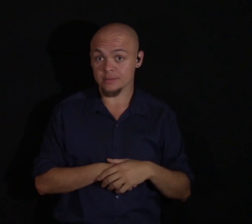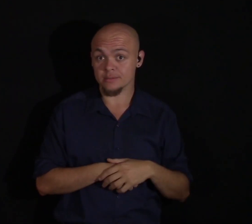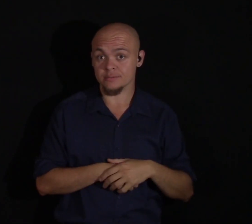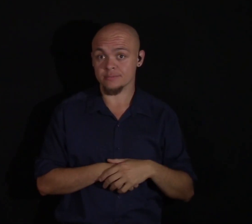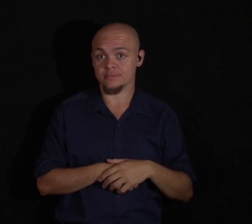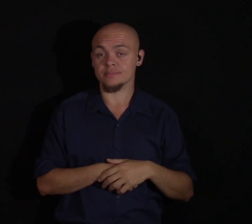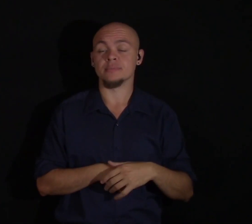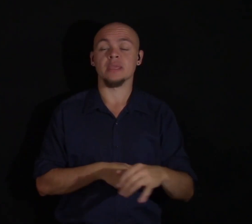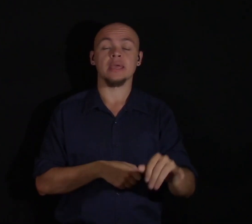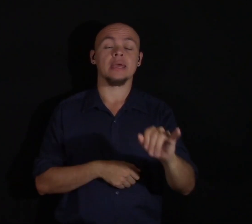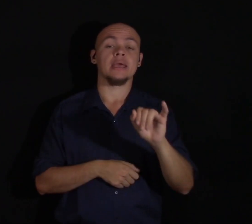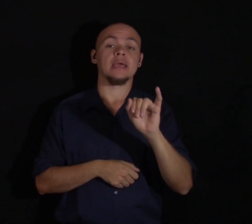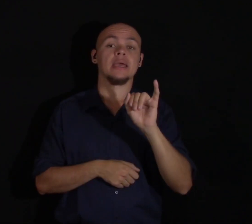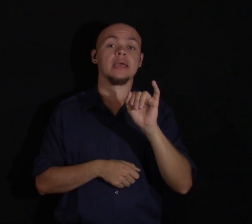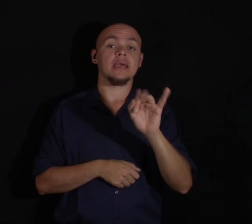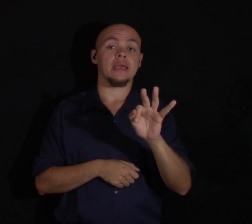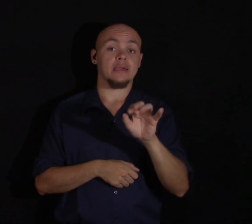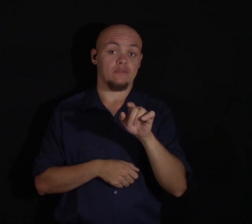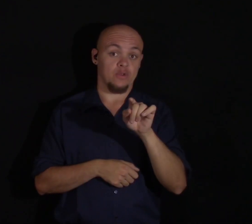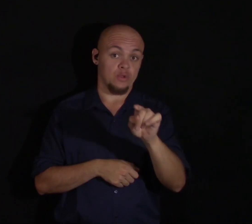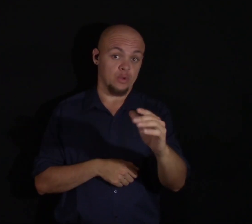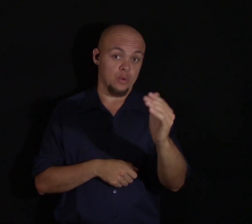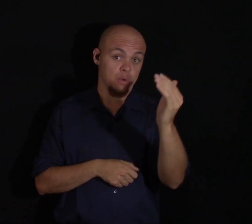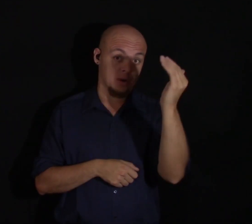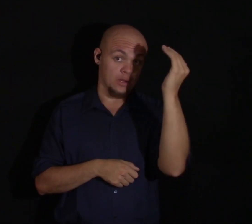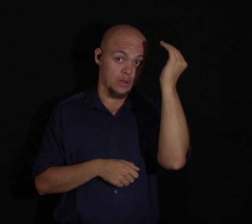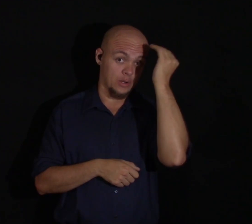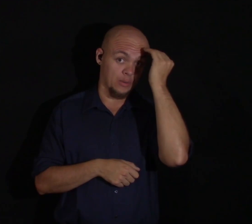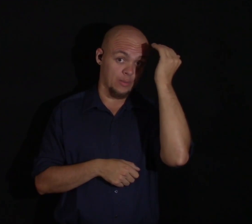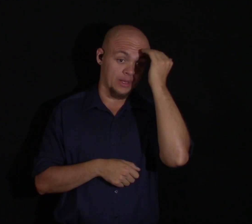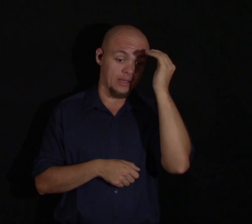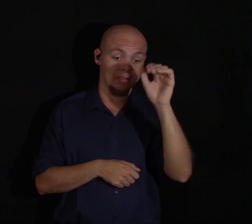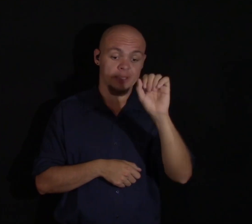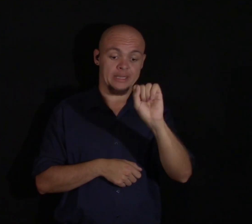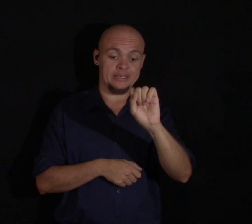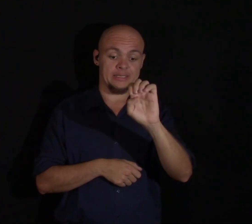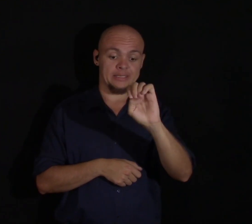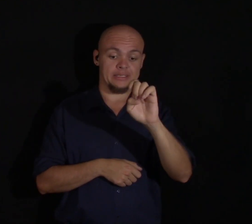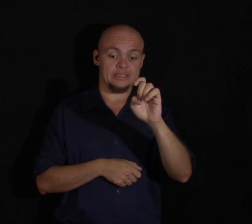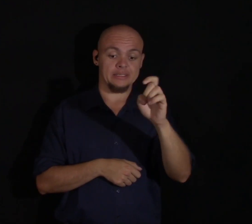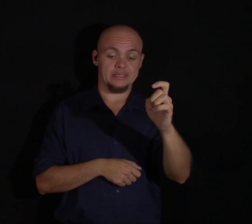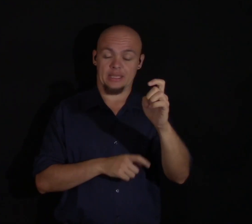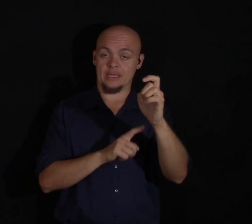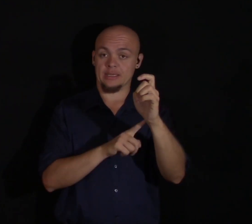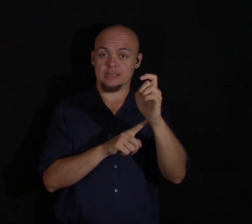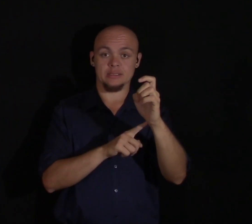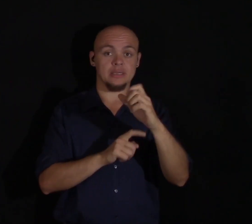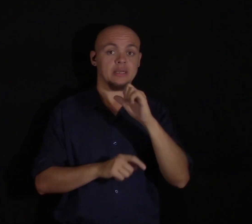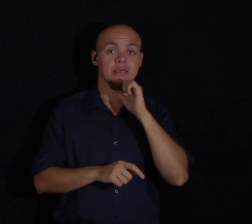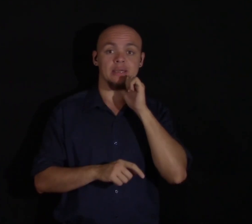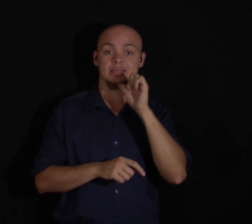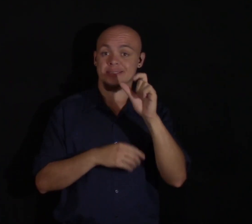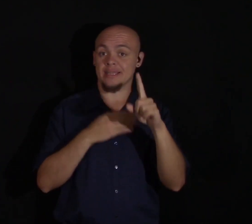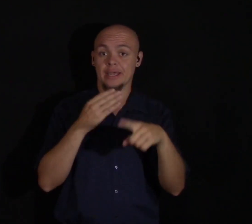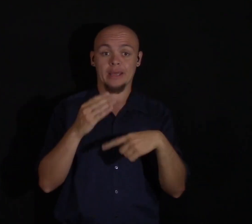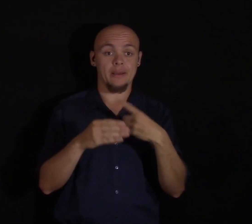Raise your hand if you're aware that sex is not about sex.